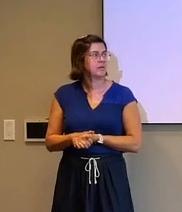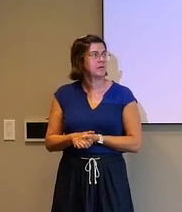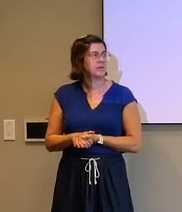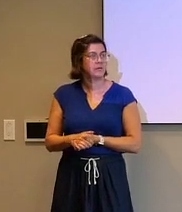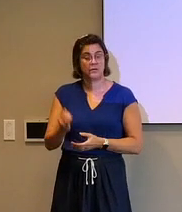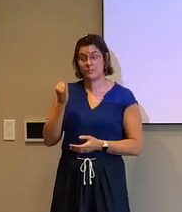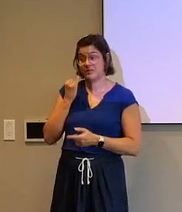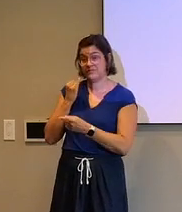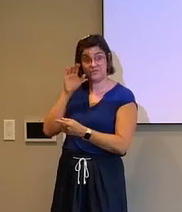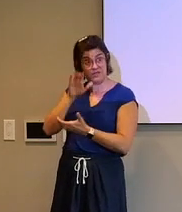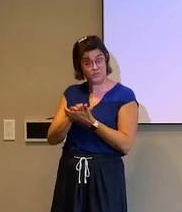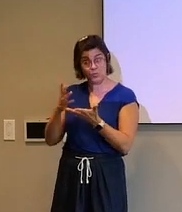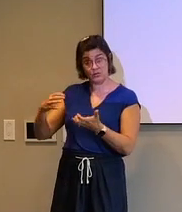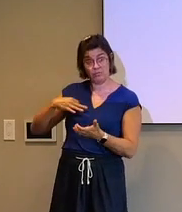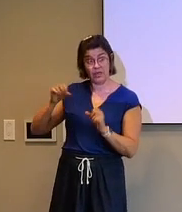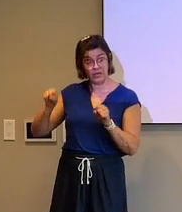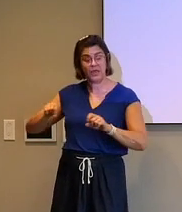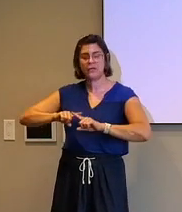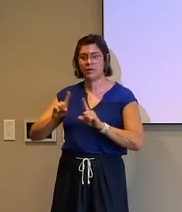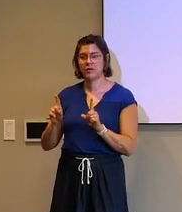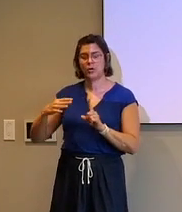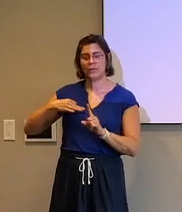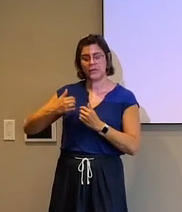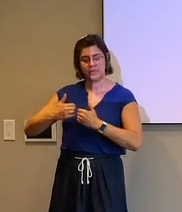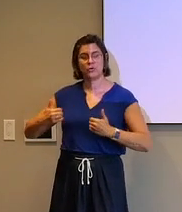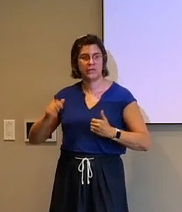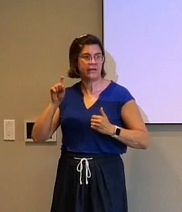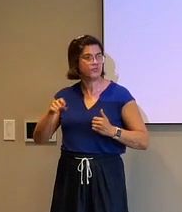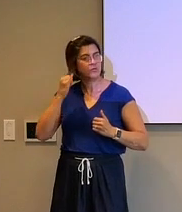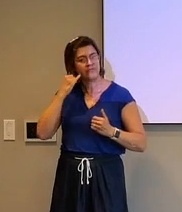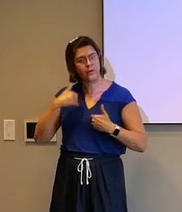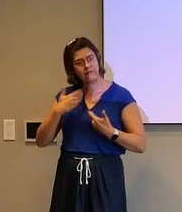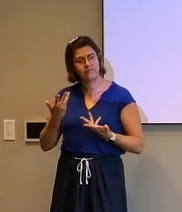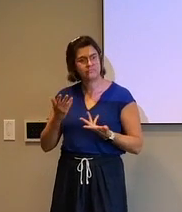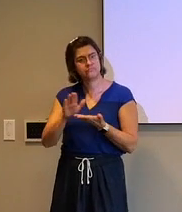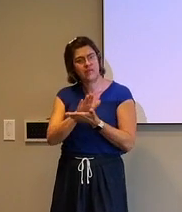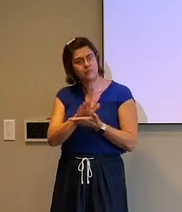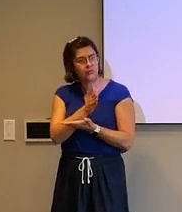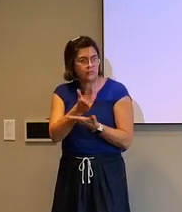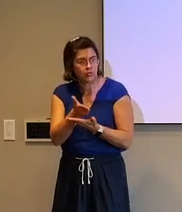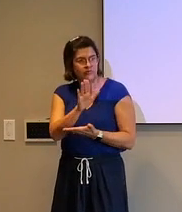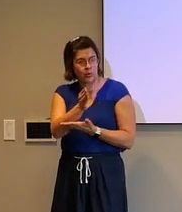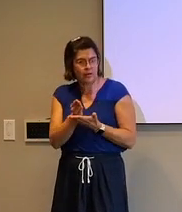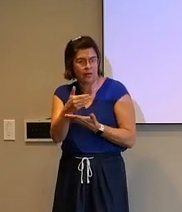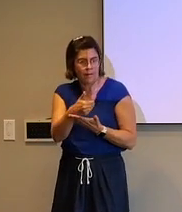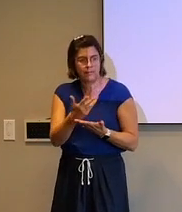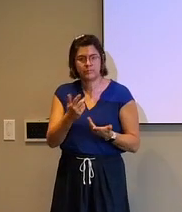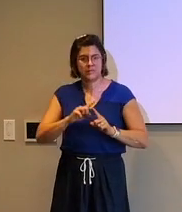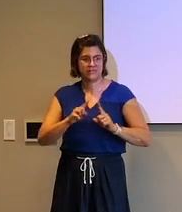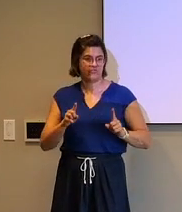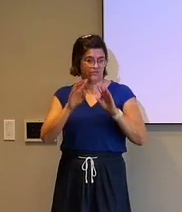wanted to apply, he could also apply, but you'd have to apply separately. So if you have documentation of income in another